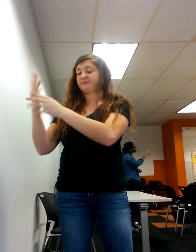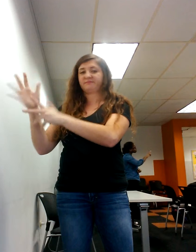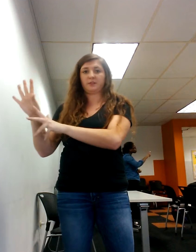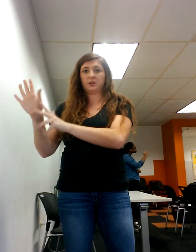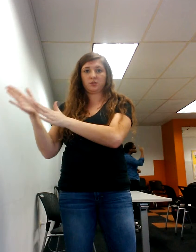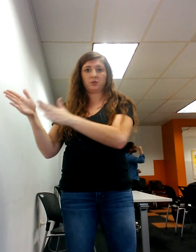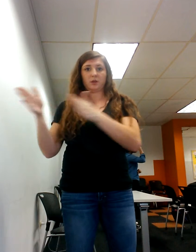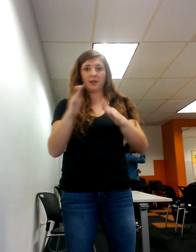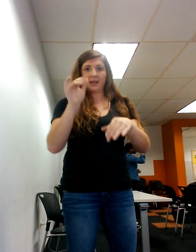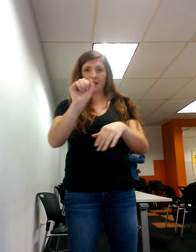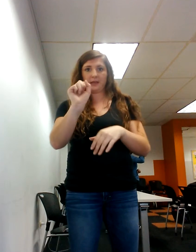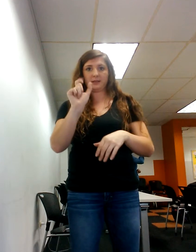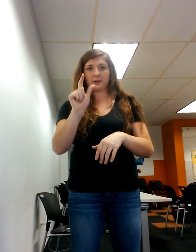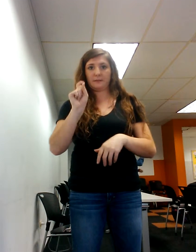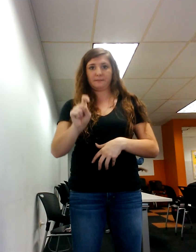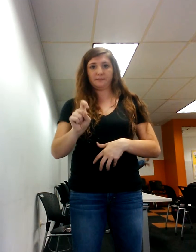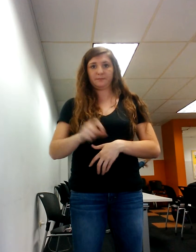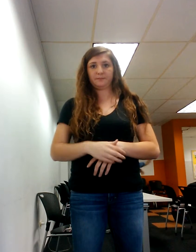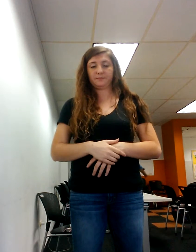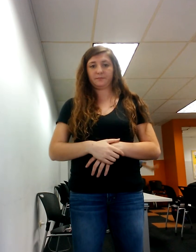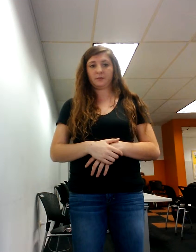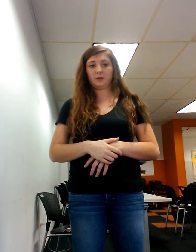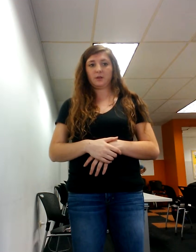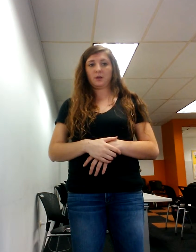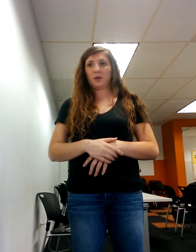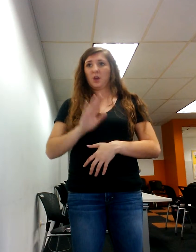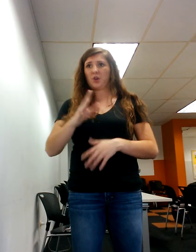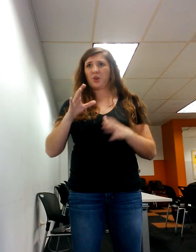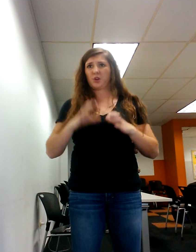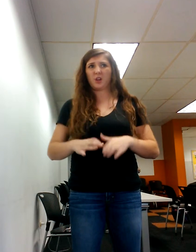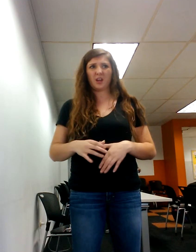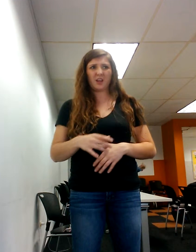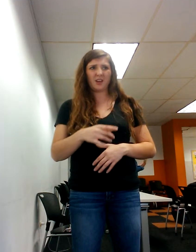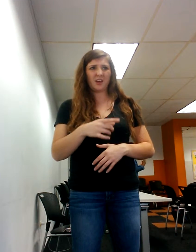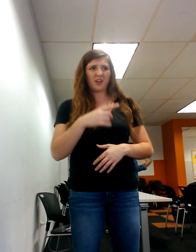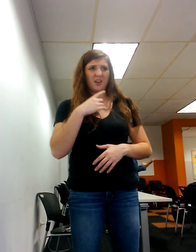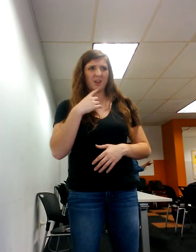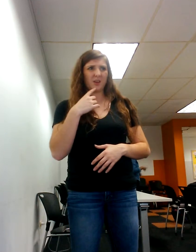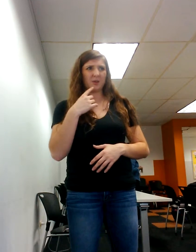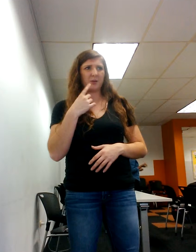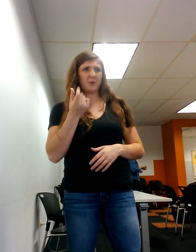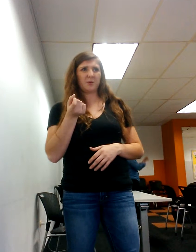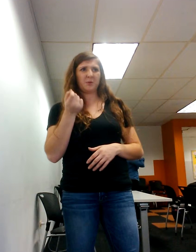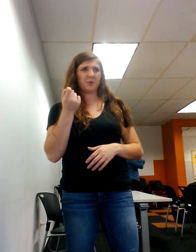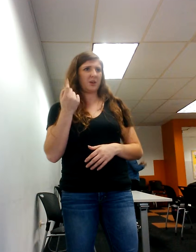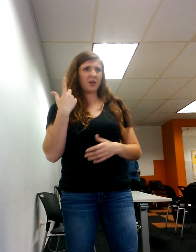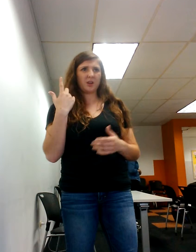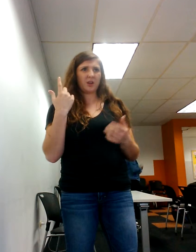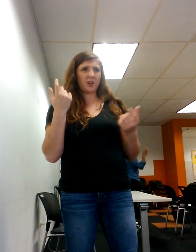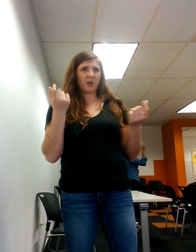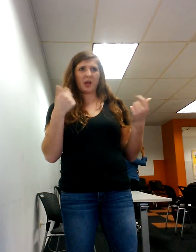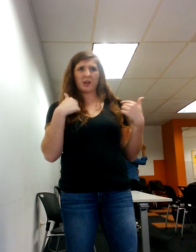sentences right here. And your clients are going to go, what? They don't have a clue. Okay? So that's our first